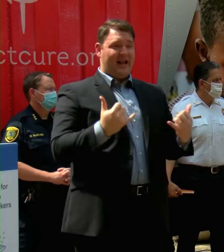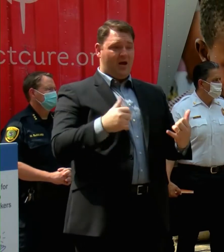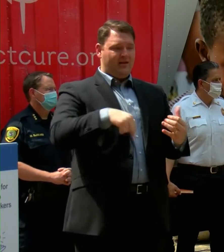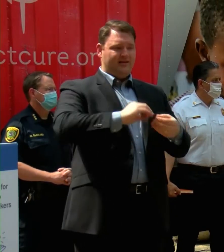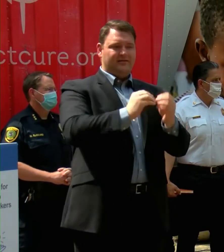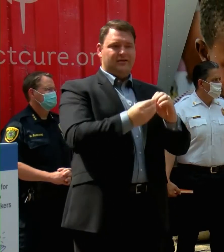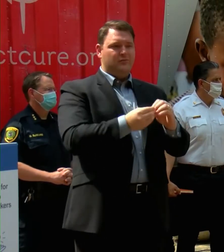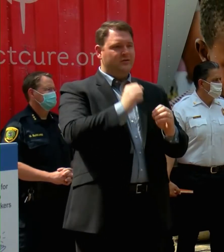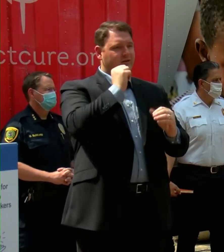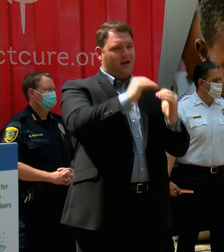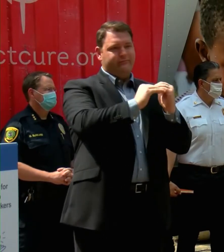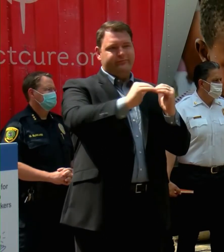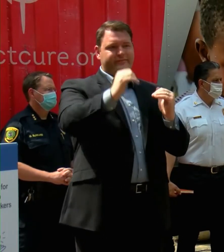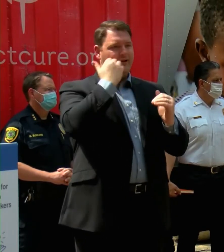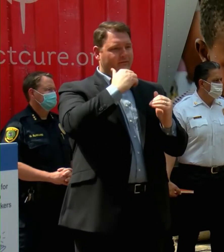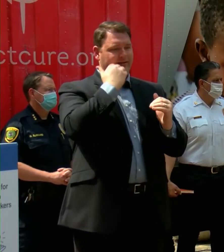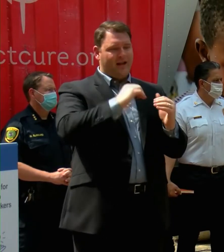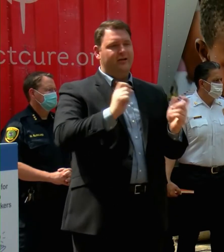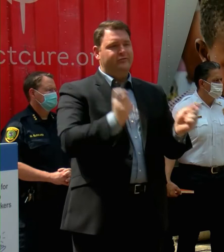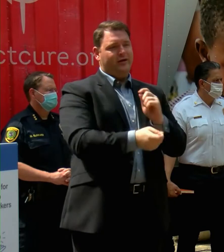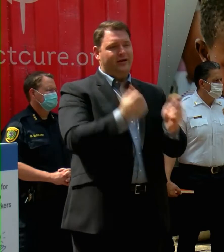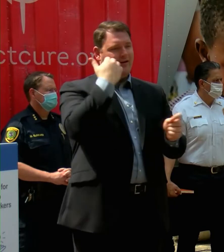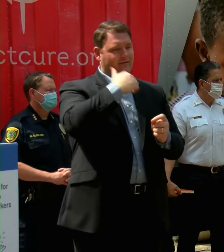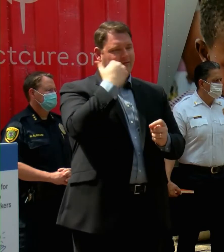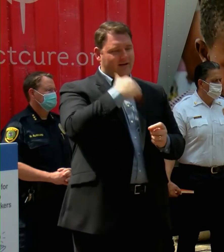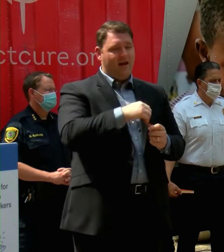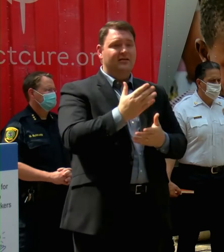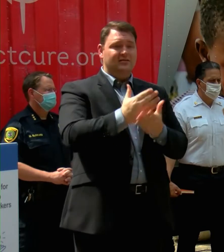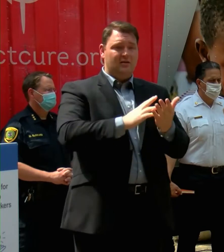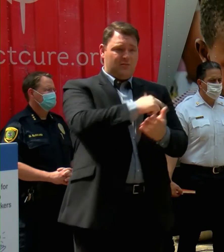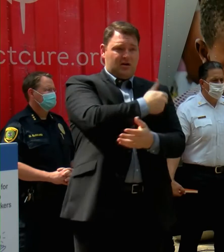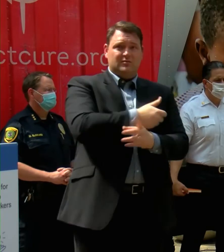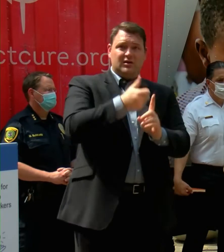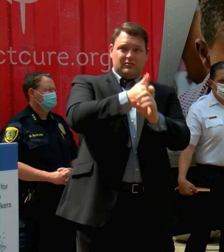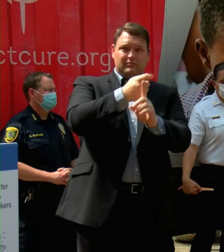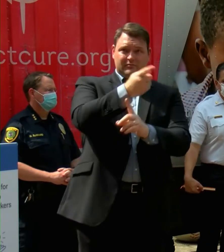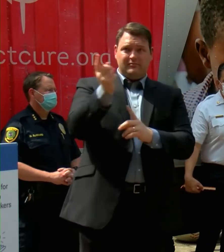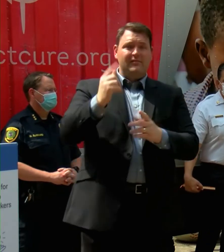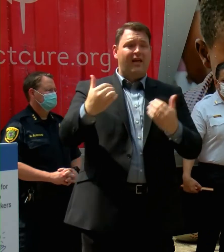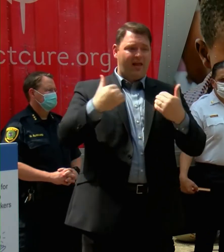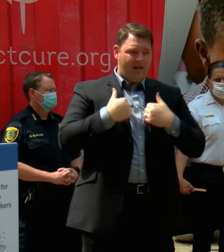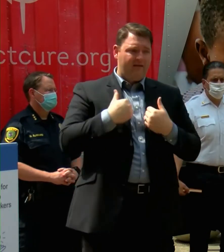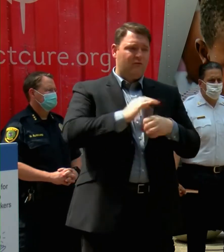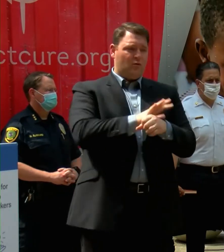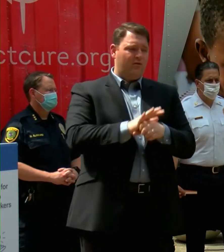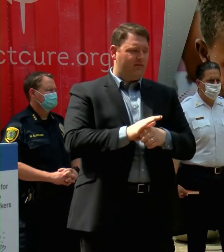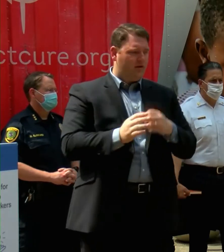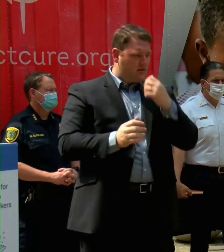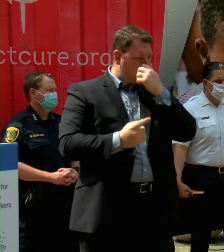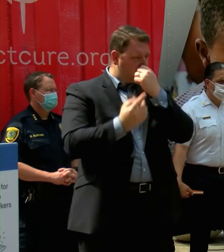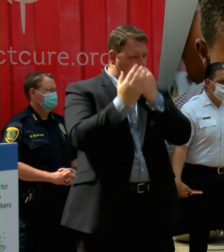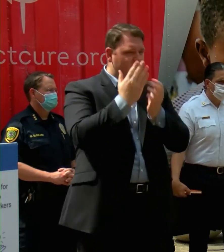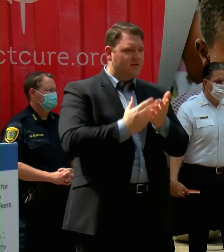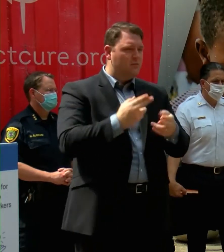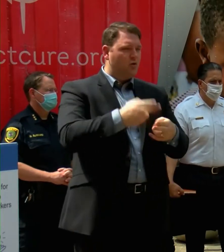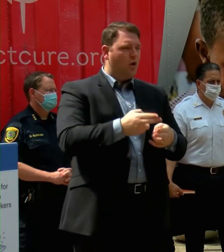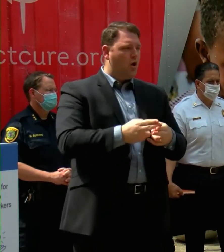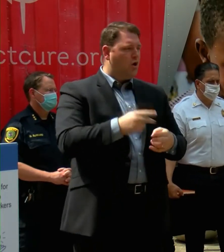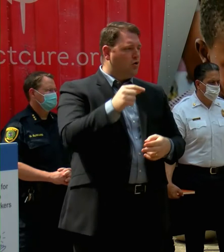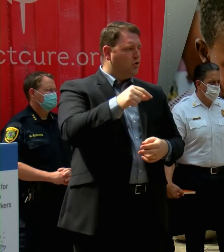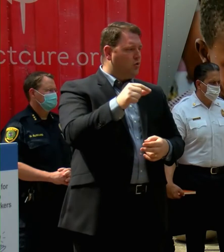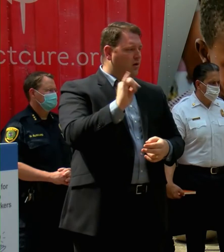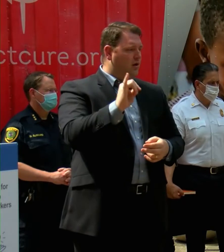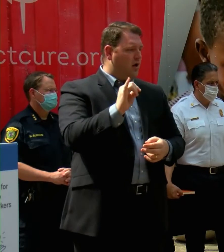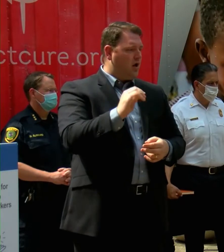there are a number of cases in the hospital that are confirmed COVID-19. There are some that, what do you call it, PUIs, persons